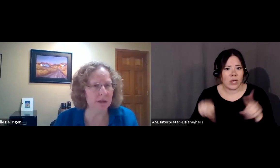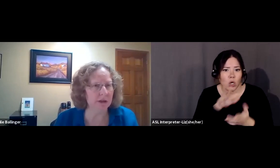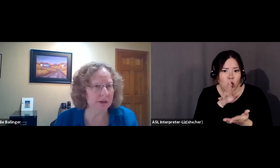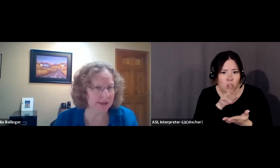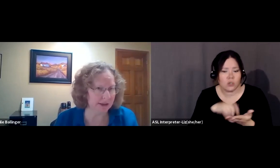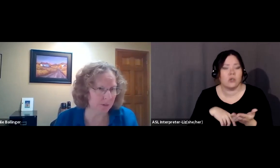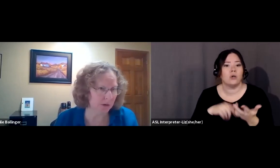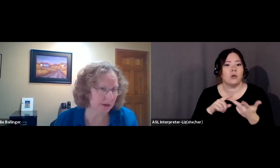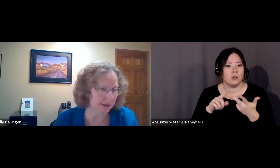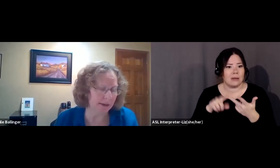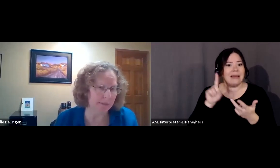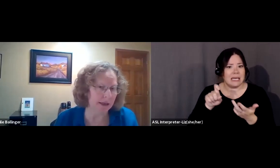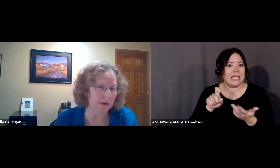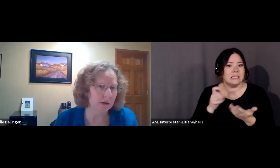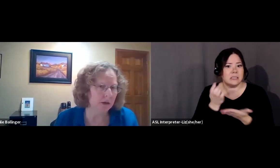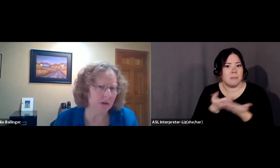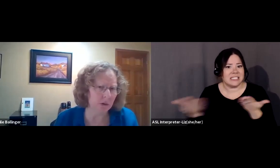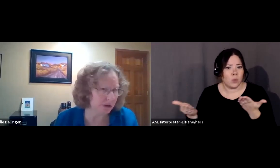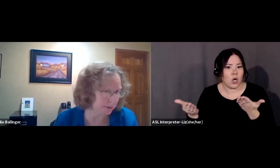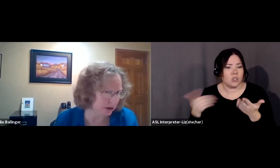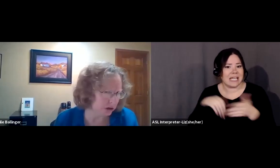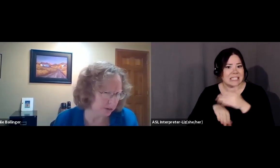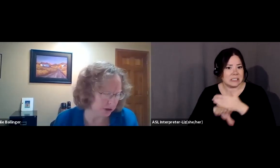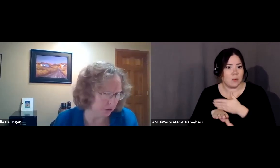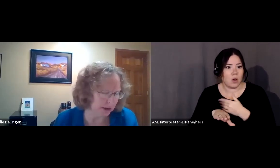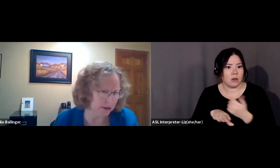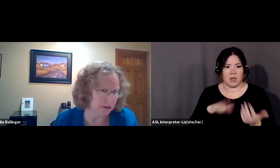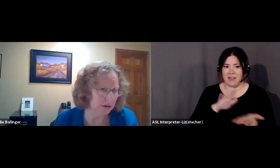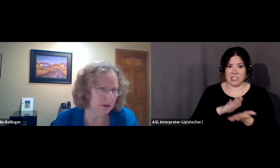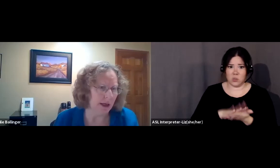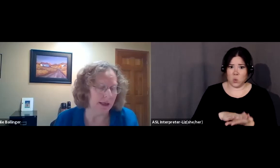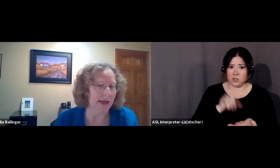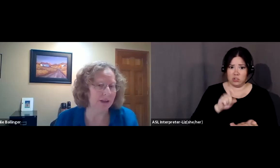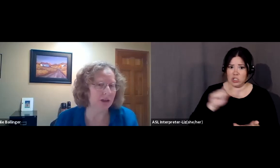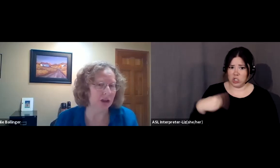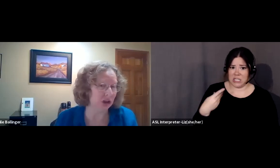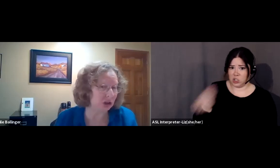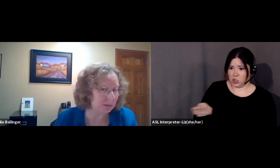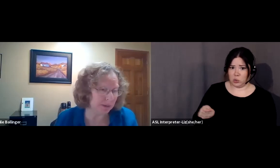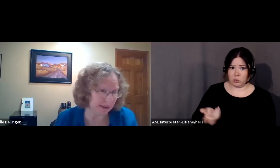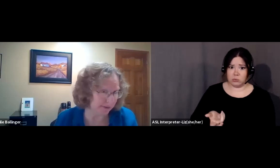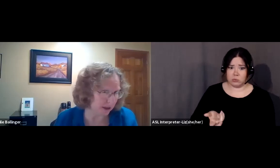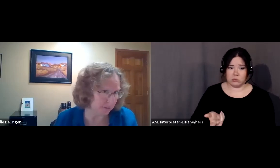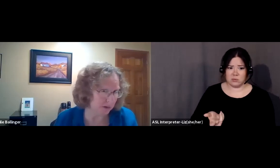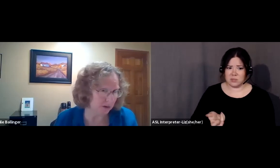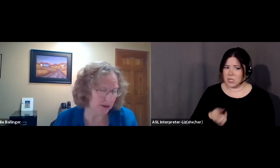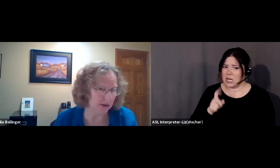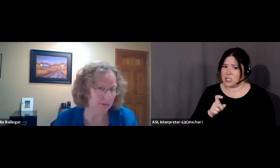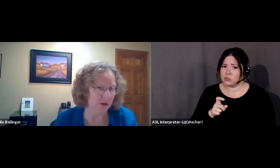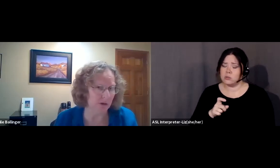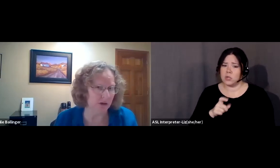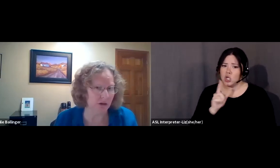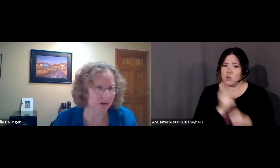school materials accessible in that manner, the school simply should just be doing it. And it actually shouldn't be left up to